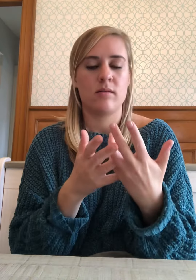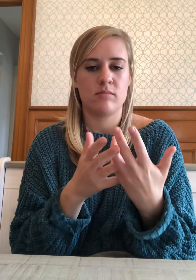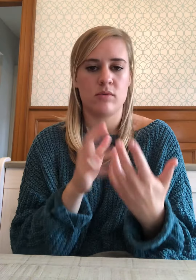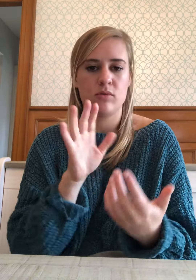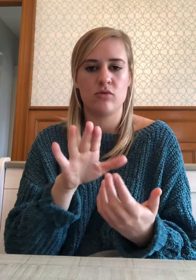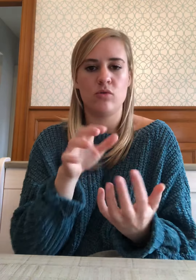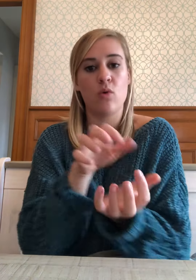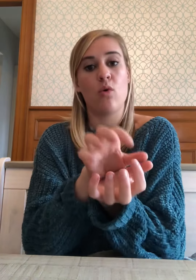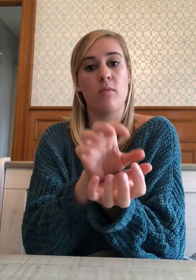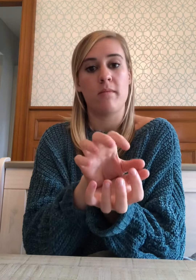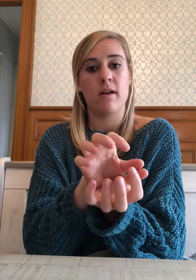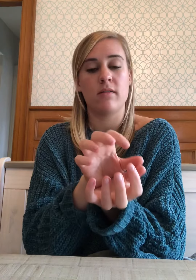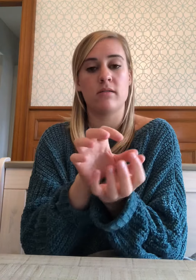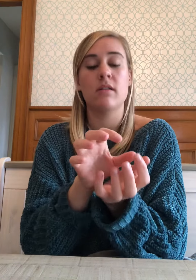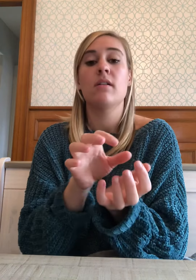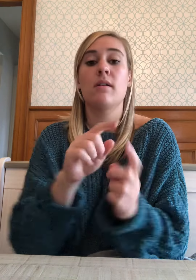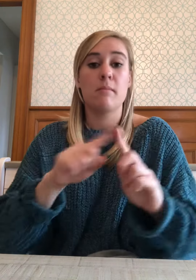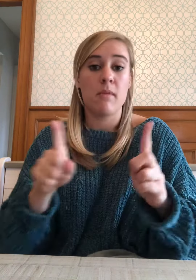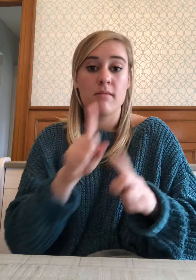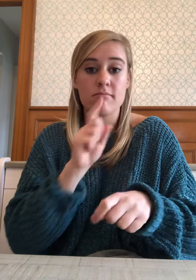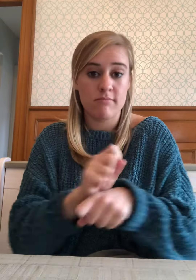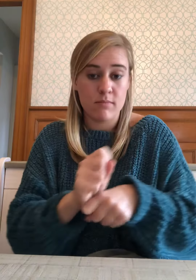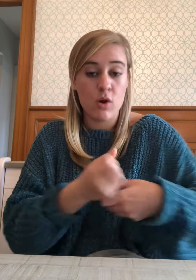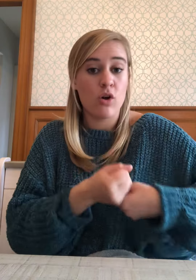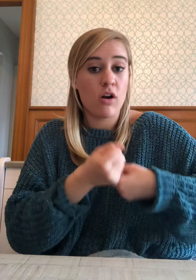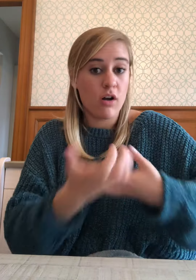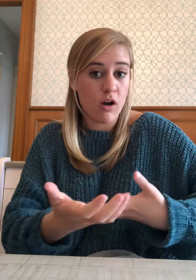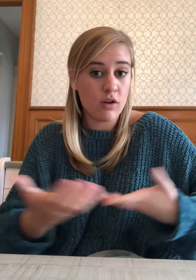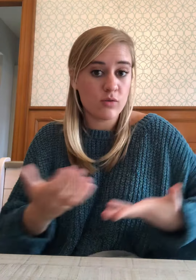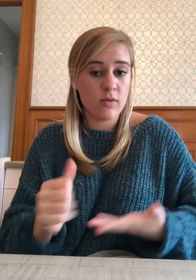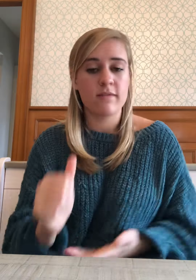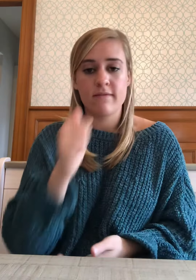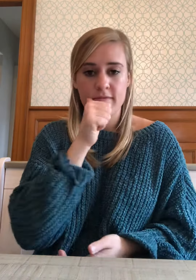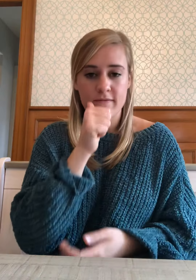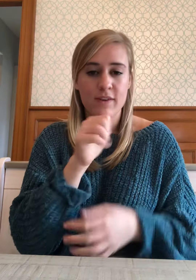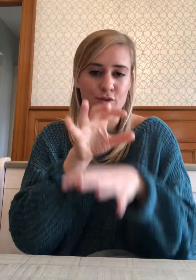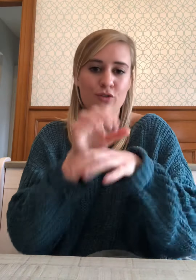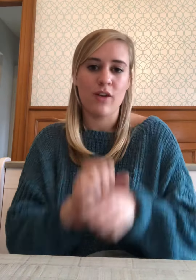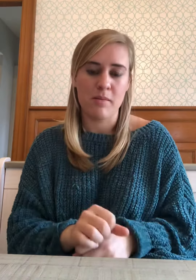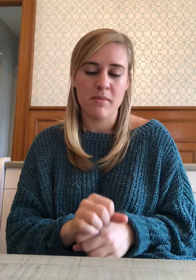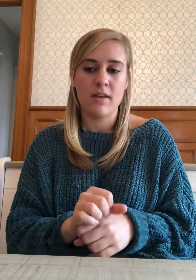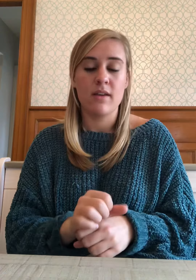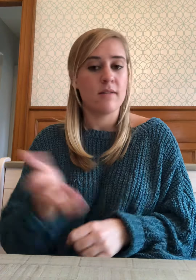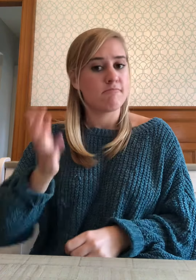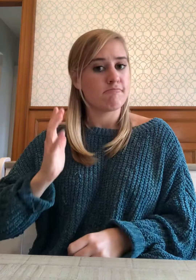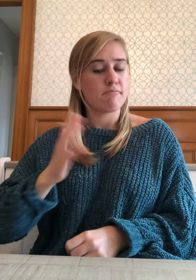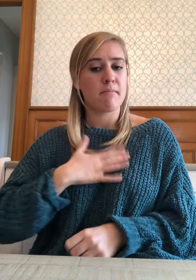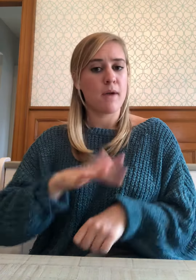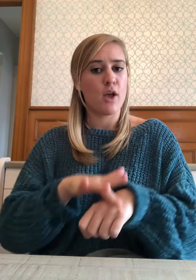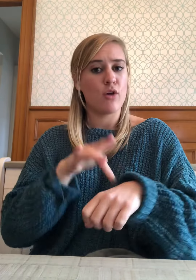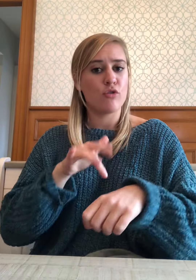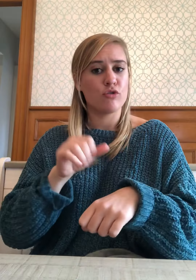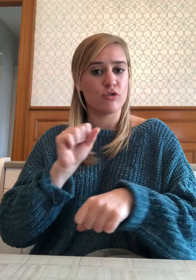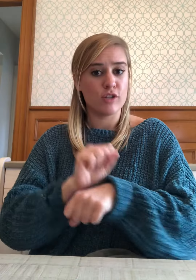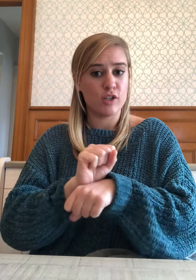by finger habits. Early in my career, there were, and there are now in pockets of the country,